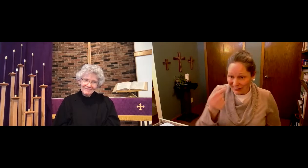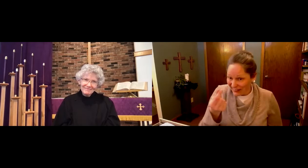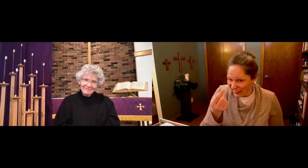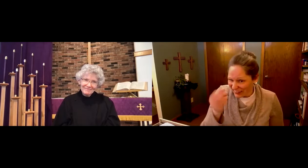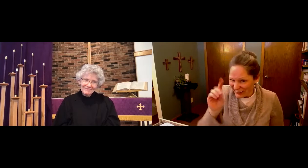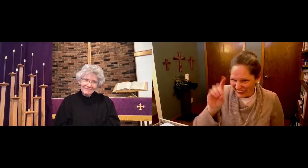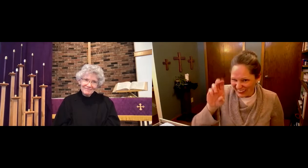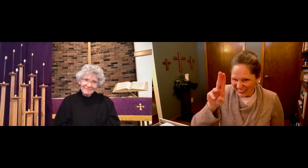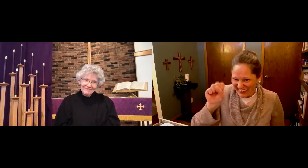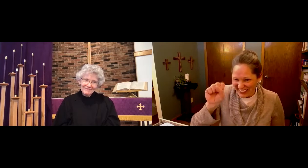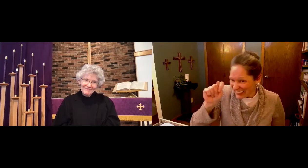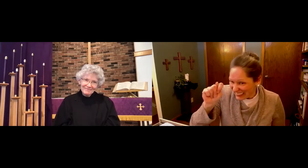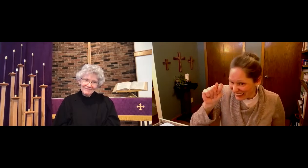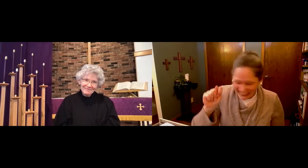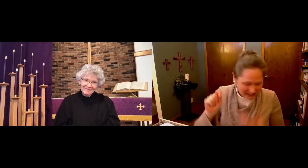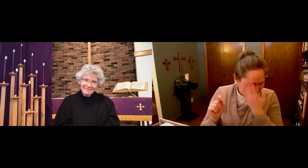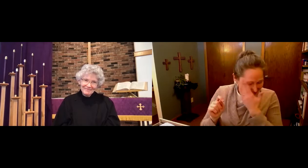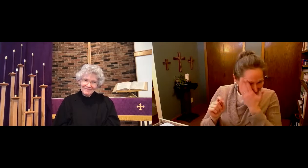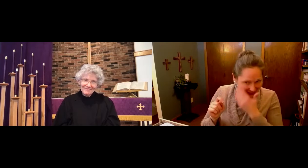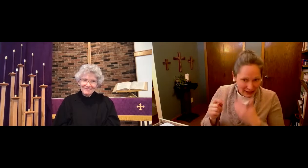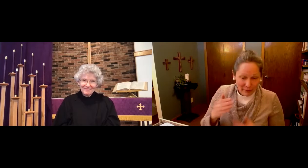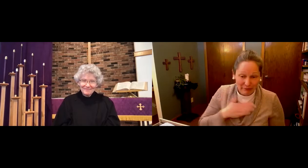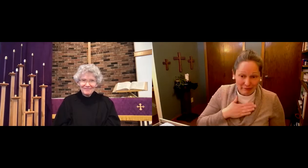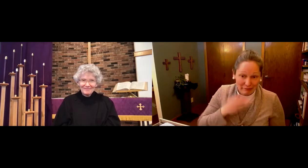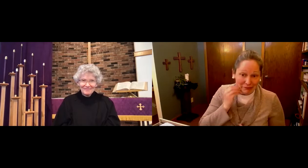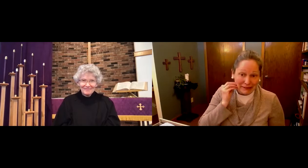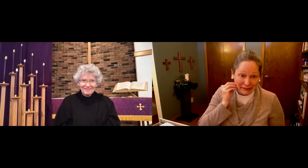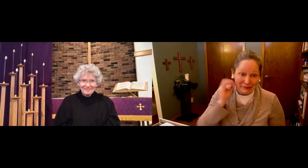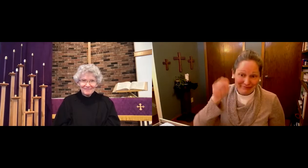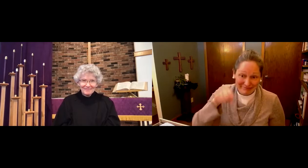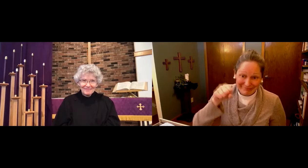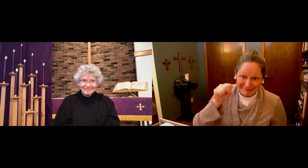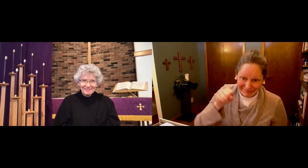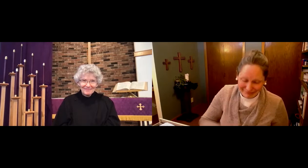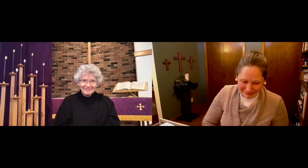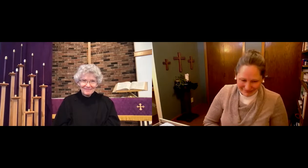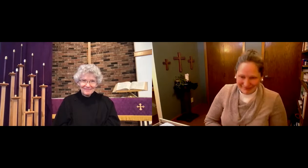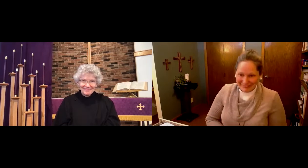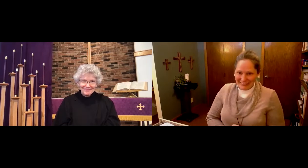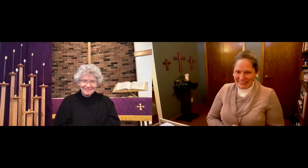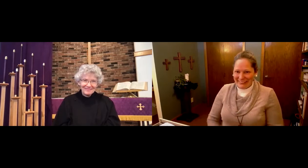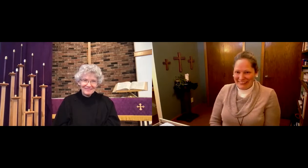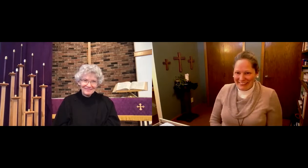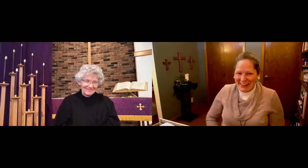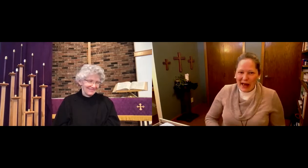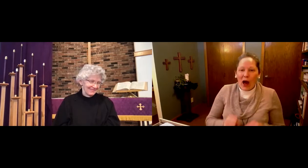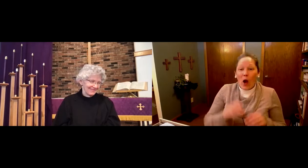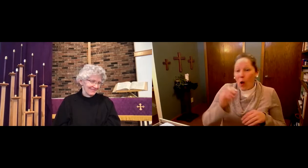maybe under a table, on a bookshelf. I'm sure there's dust somewhere in your home. I know there's a lot in my home.